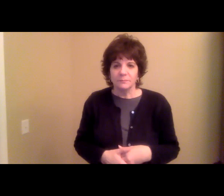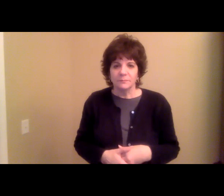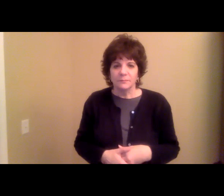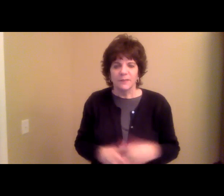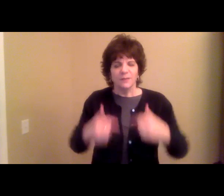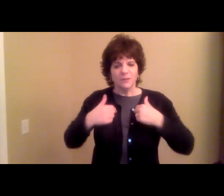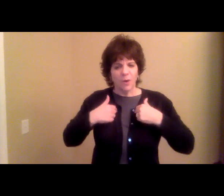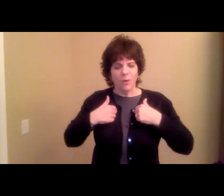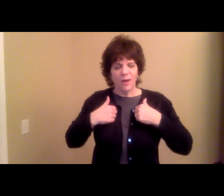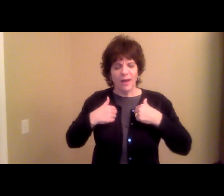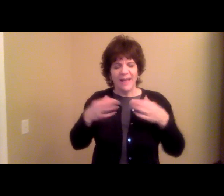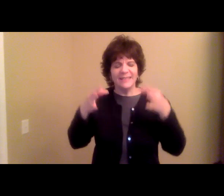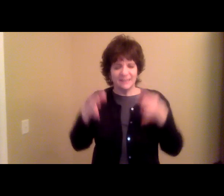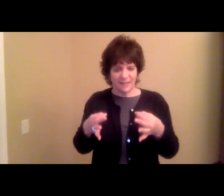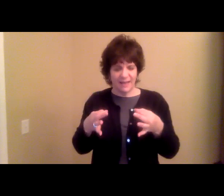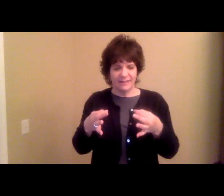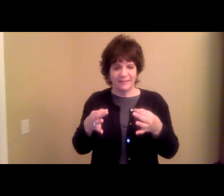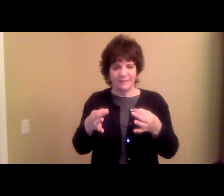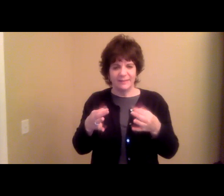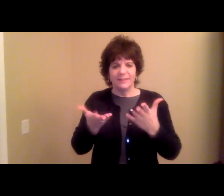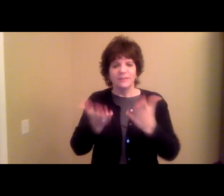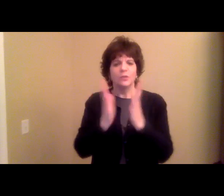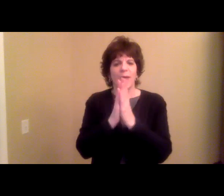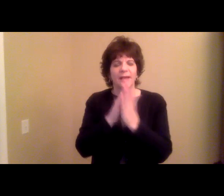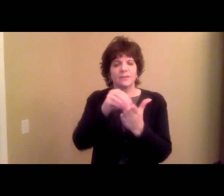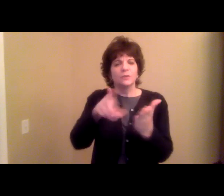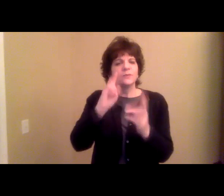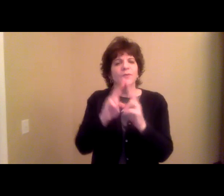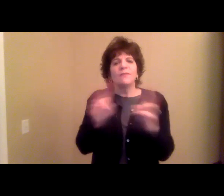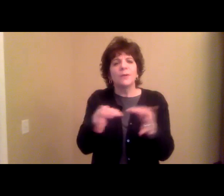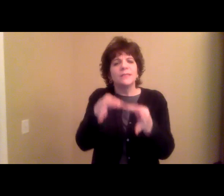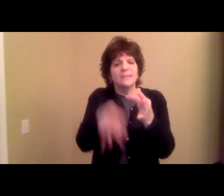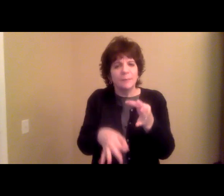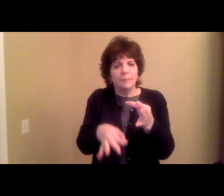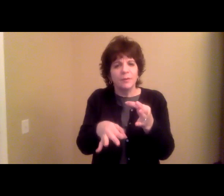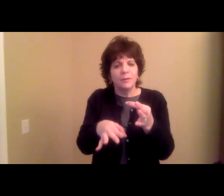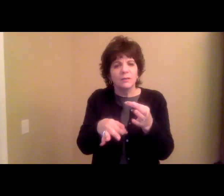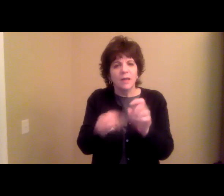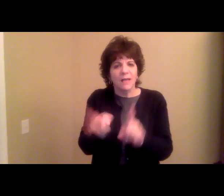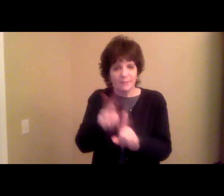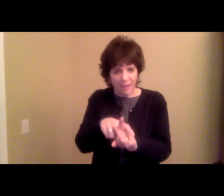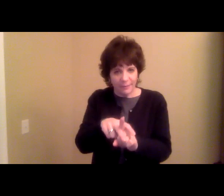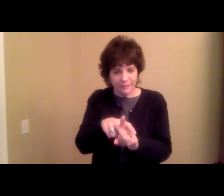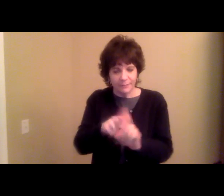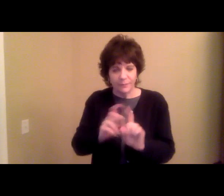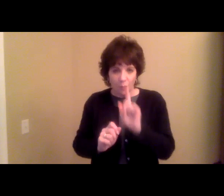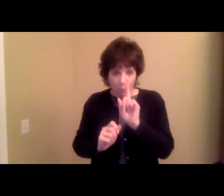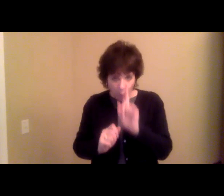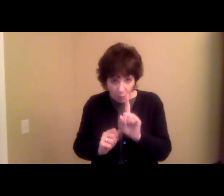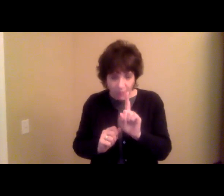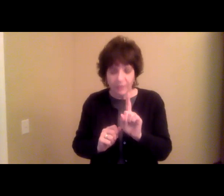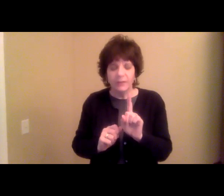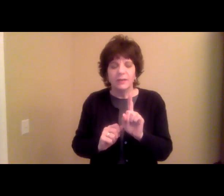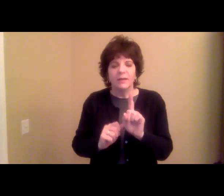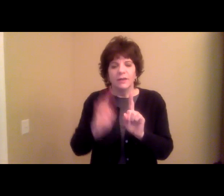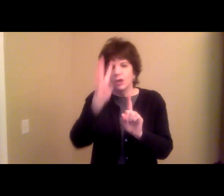ask them to do very simple assignments. One of those assignments was